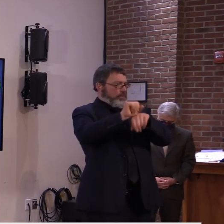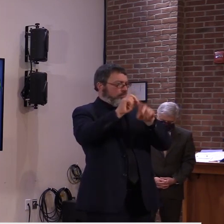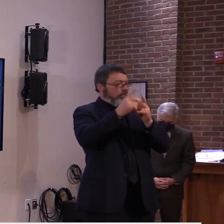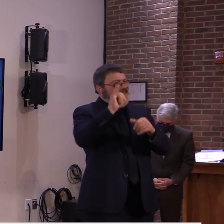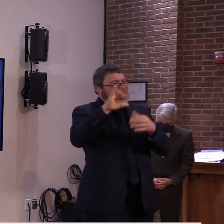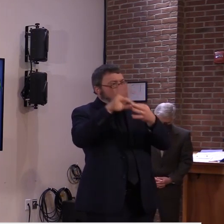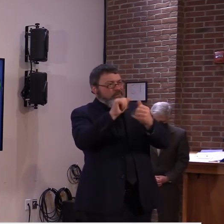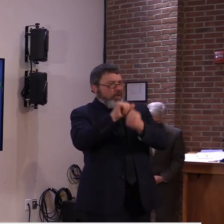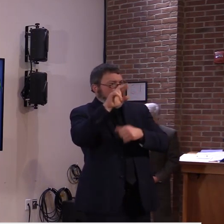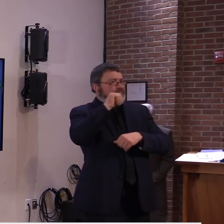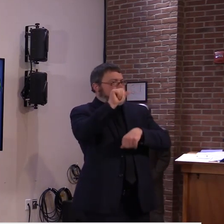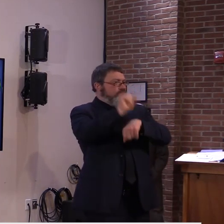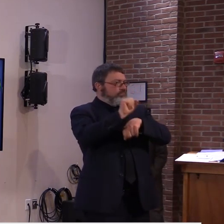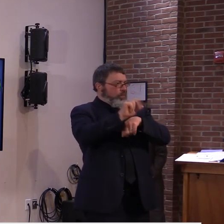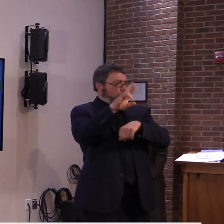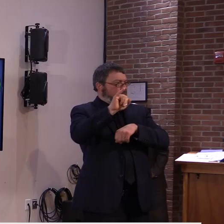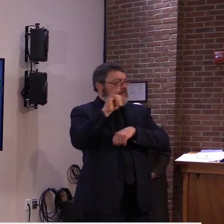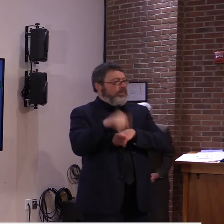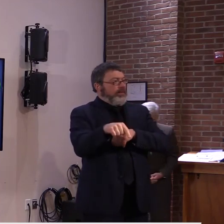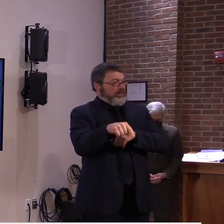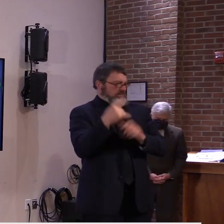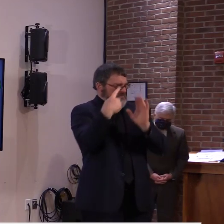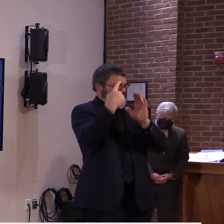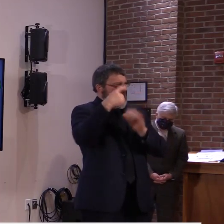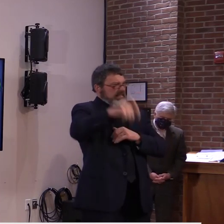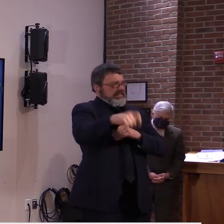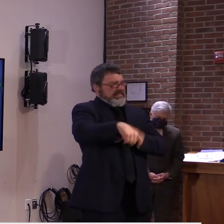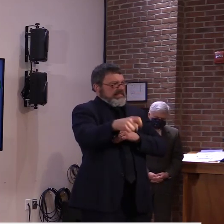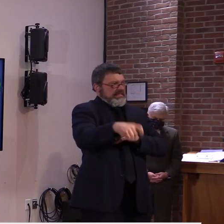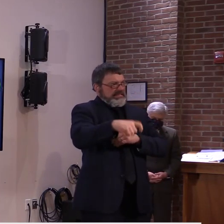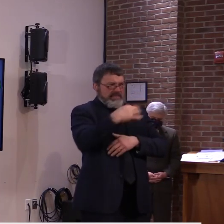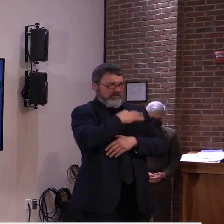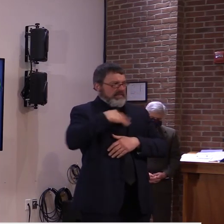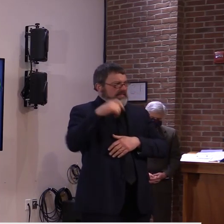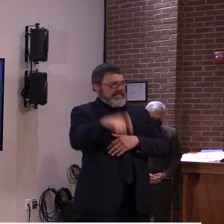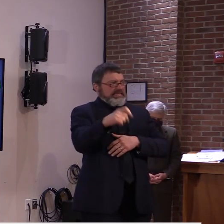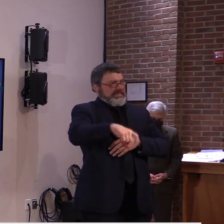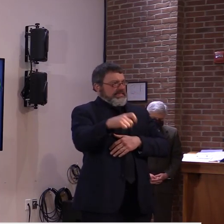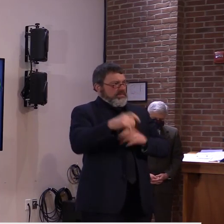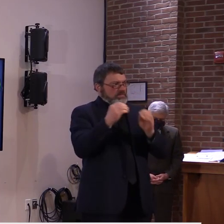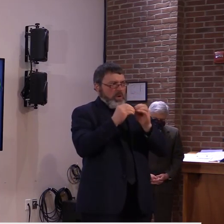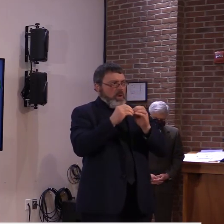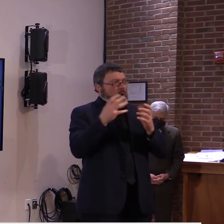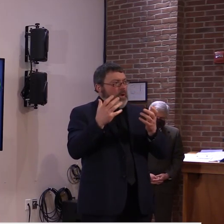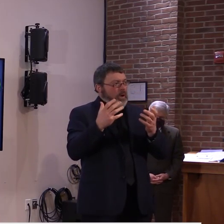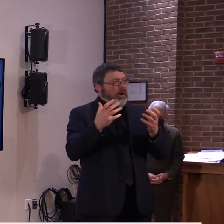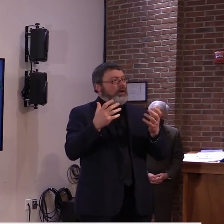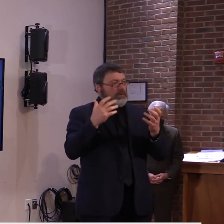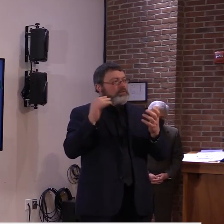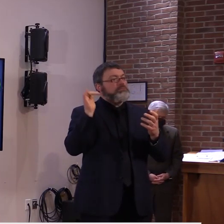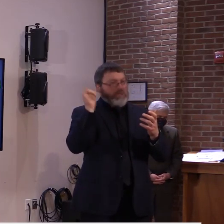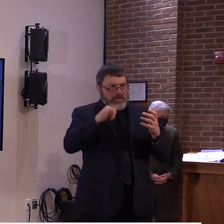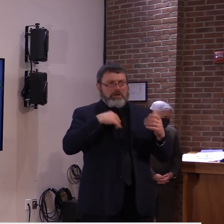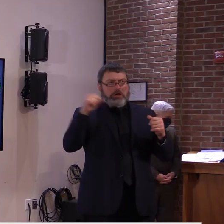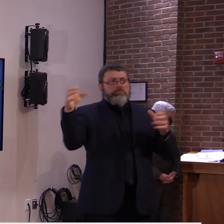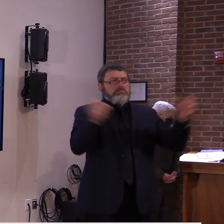need support. Some of that, the most visible probably was the Labor Department, and we were able to